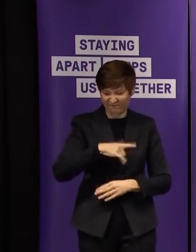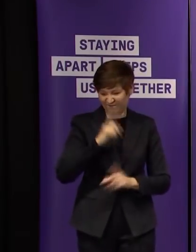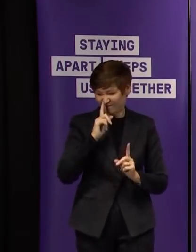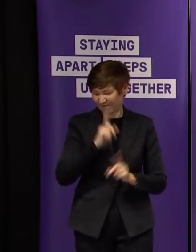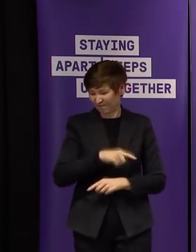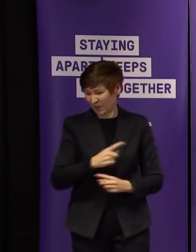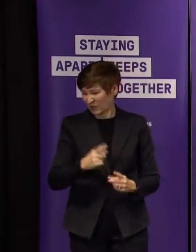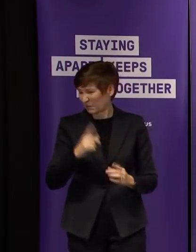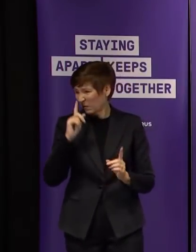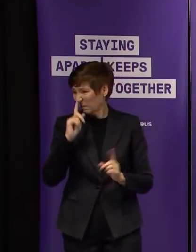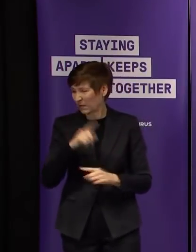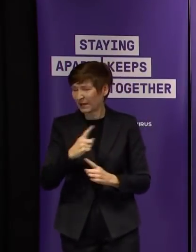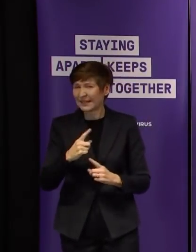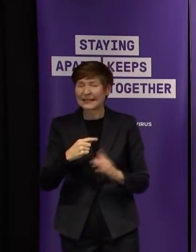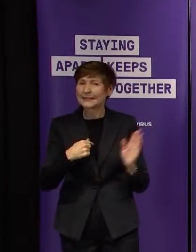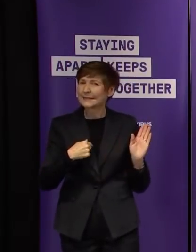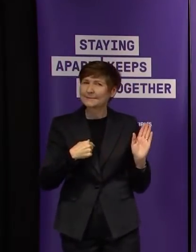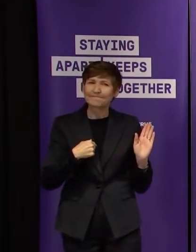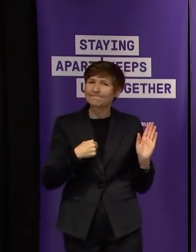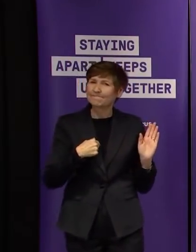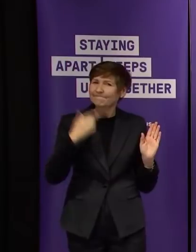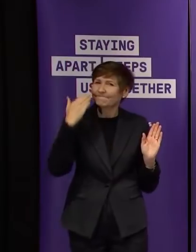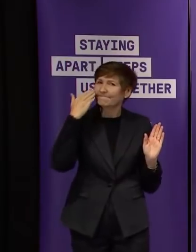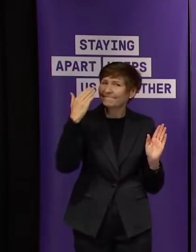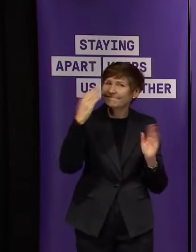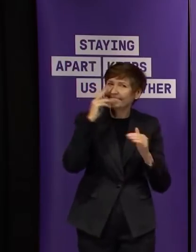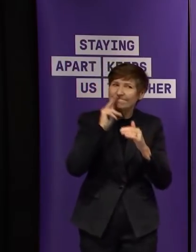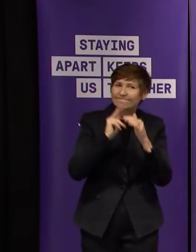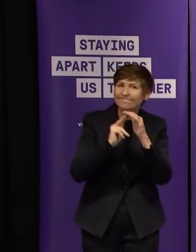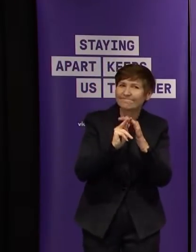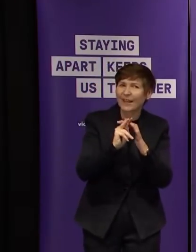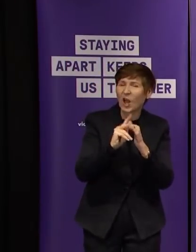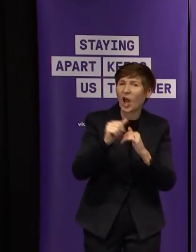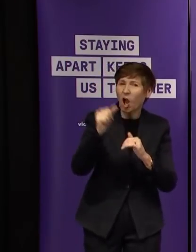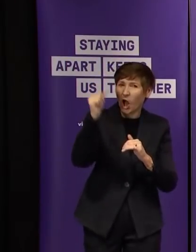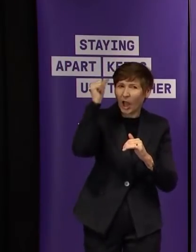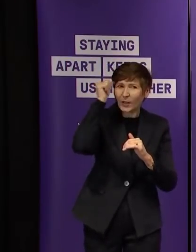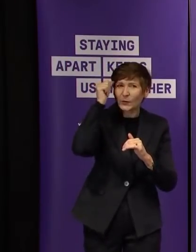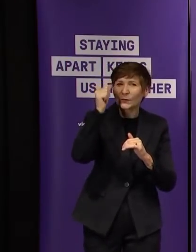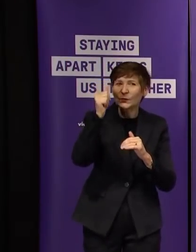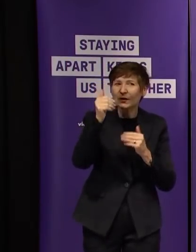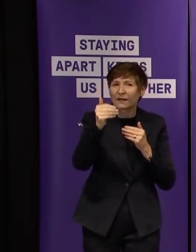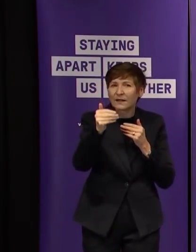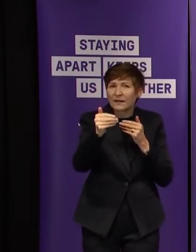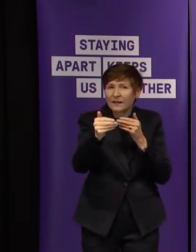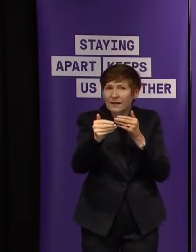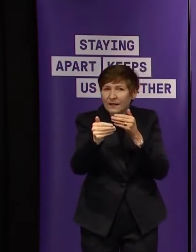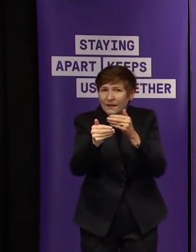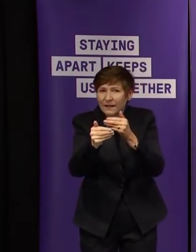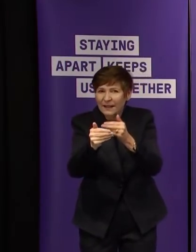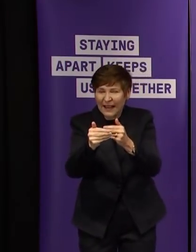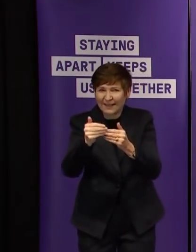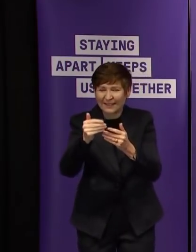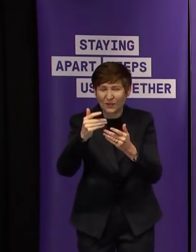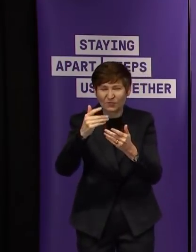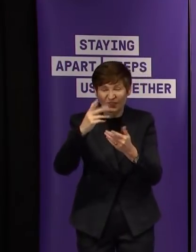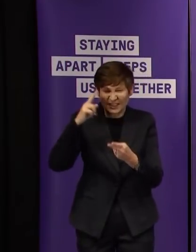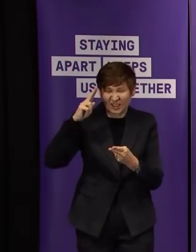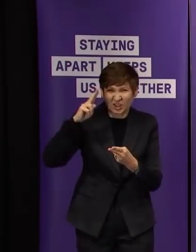Oh, I don't think I knew really well. I knew that the tail would be complex. I knew that it would be very